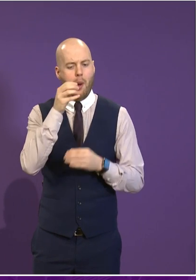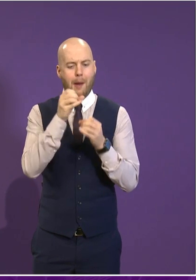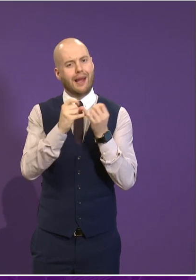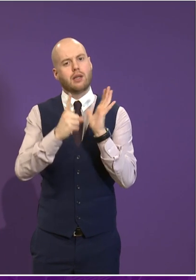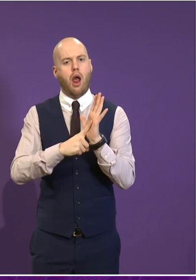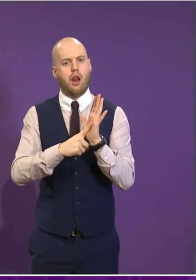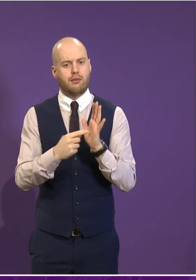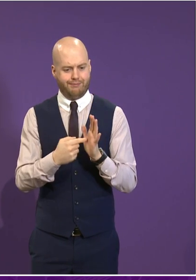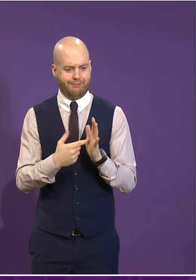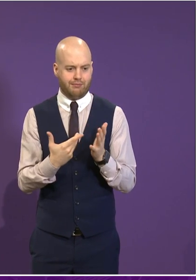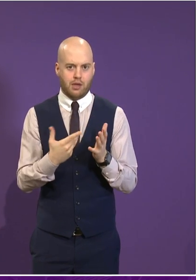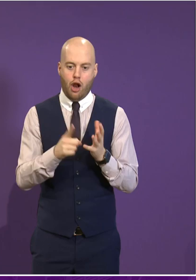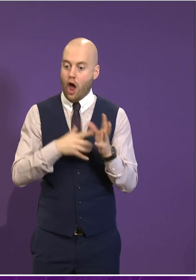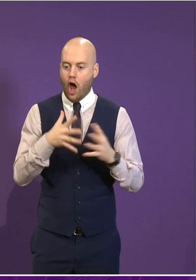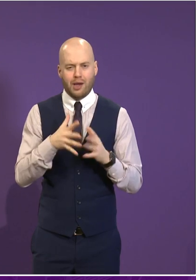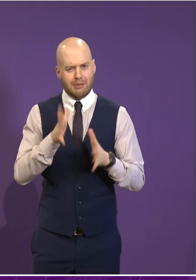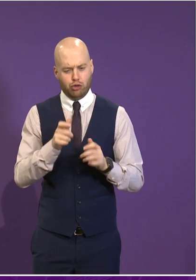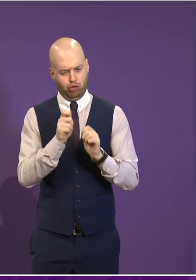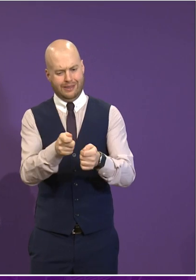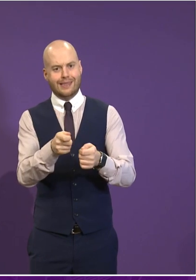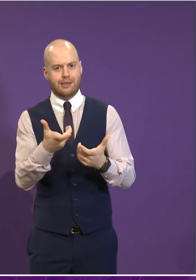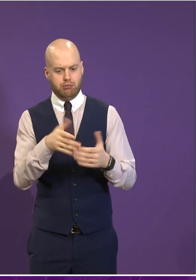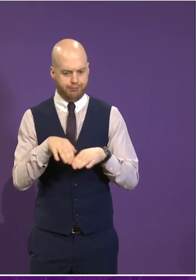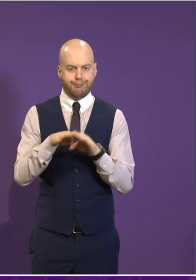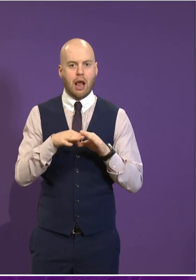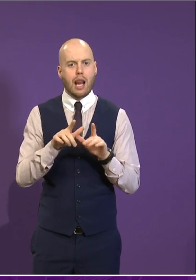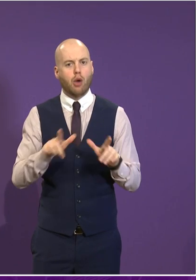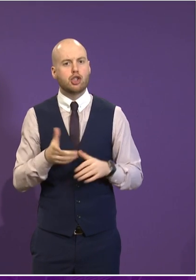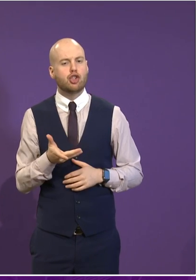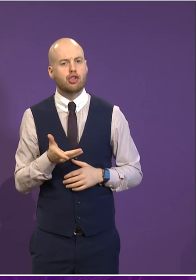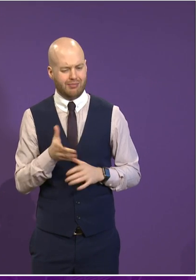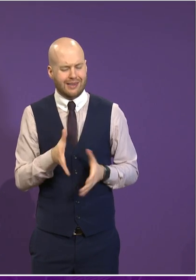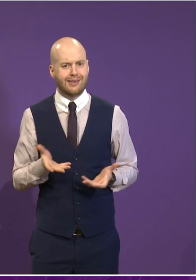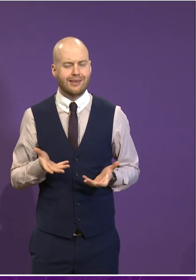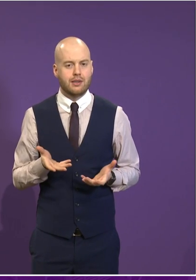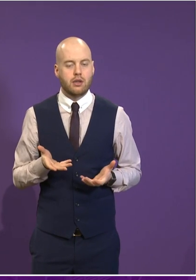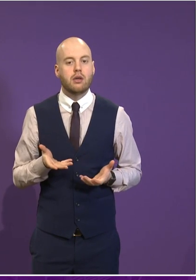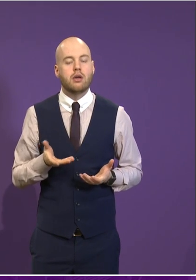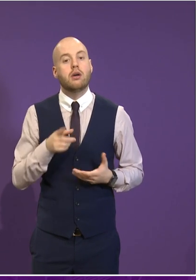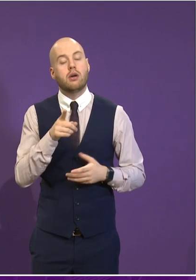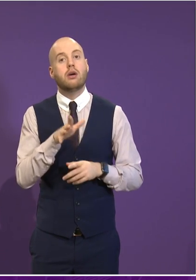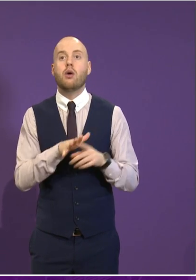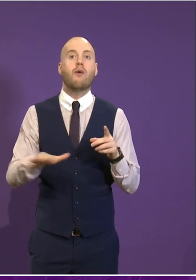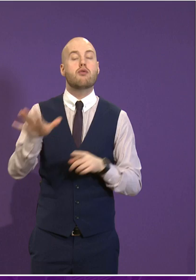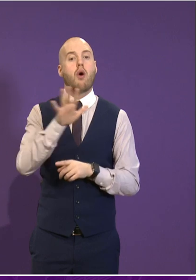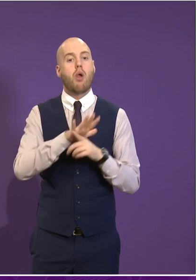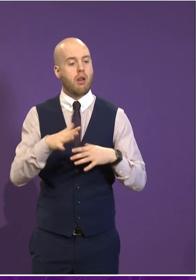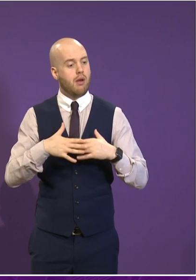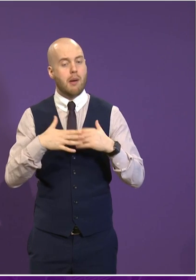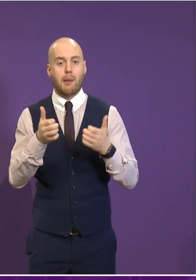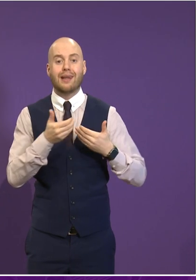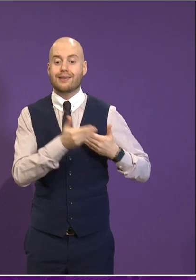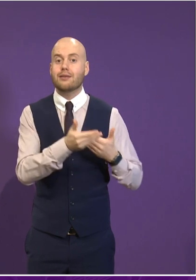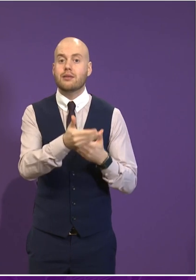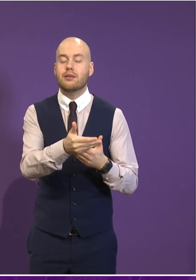and respected as a minority language. And in terms of the overall public sector and